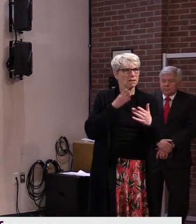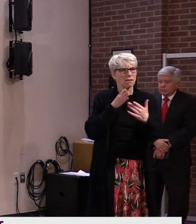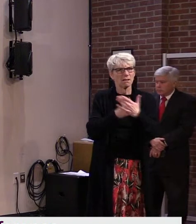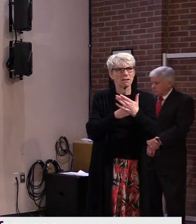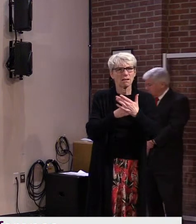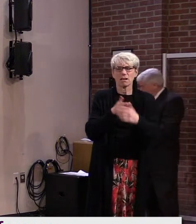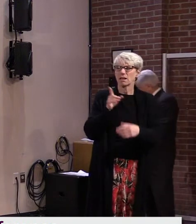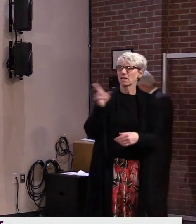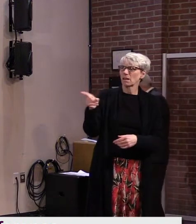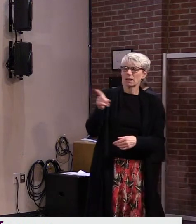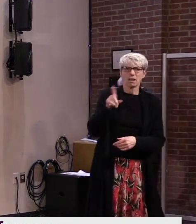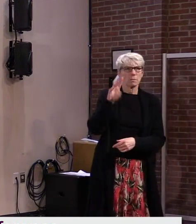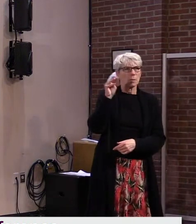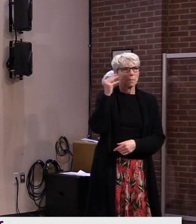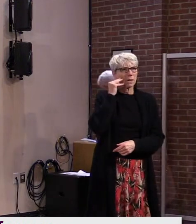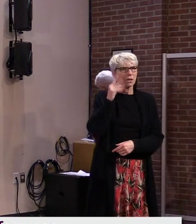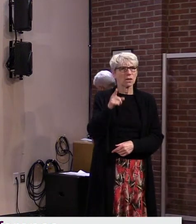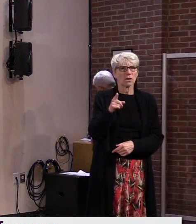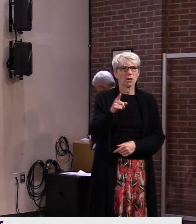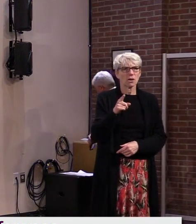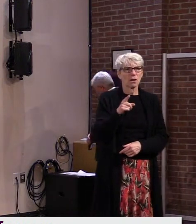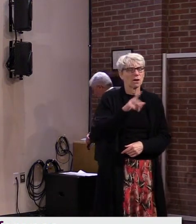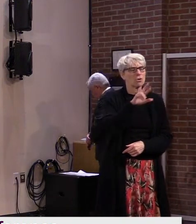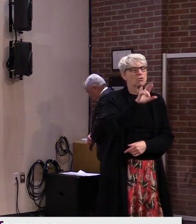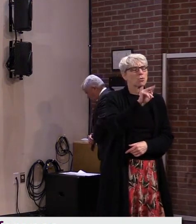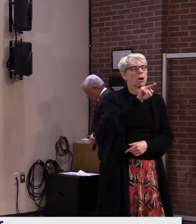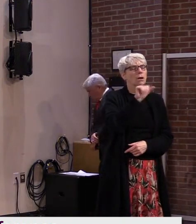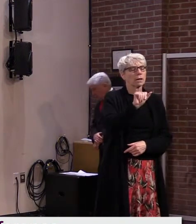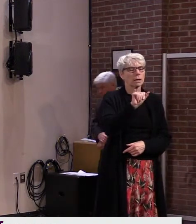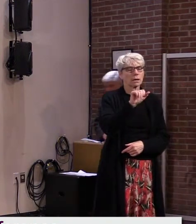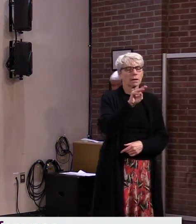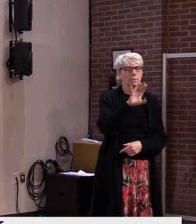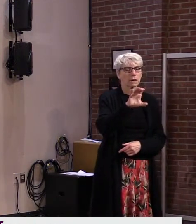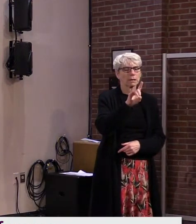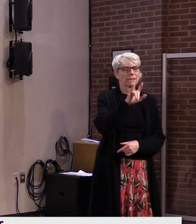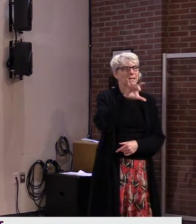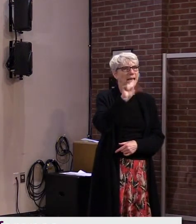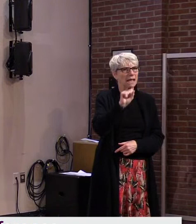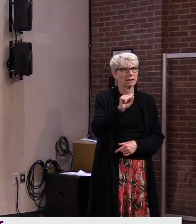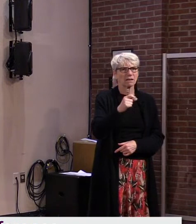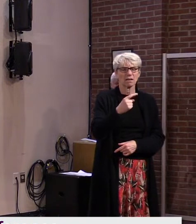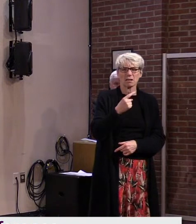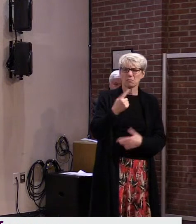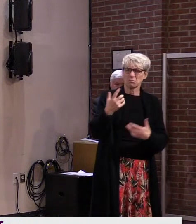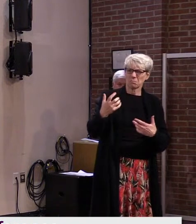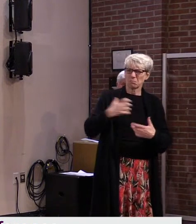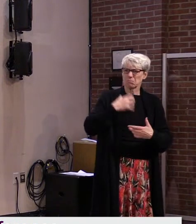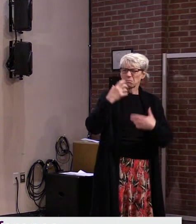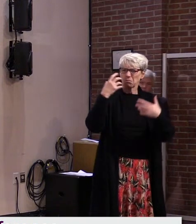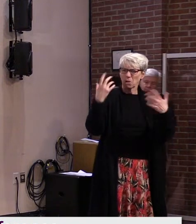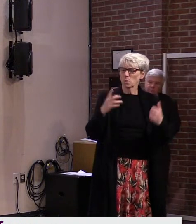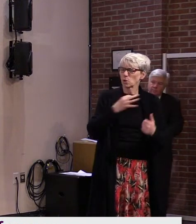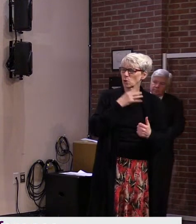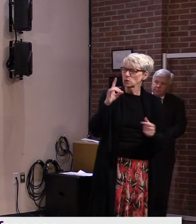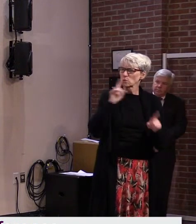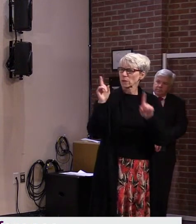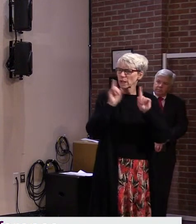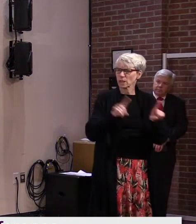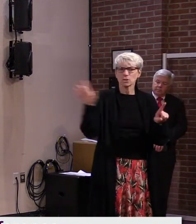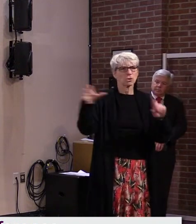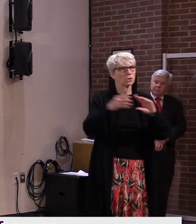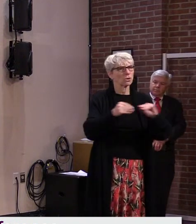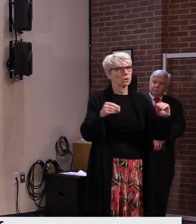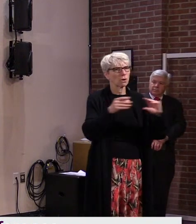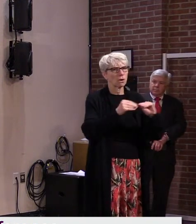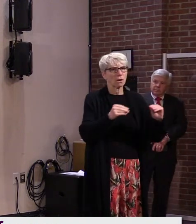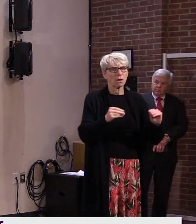voting. I know Ronna McDaniel's concerns sound different from the reason you had vetoed those measures. What was your reaction to what she had to say? Well,